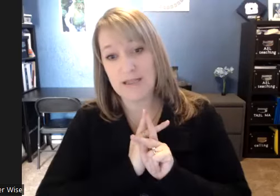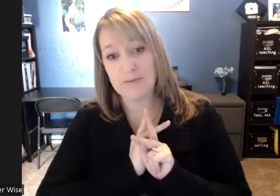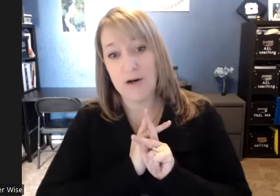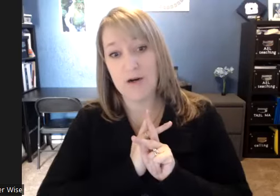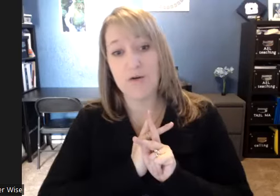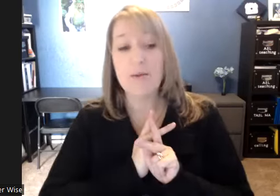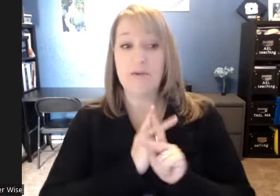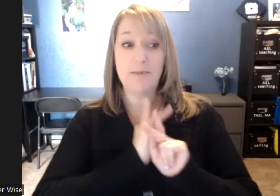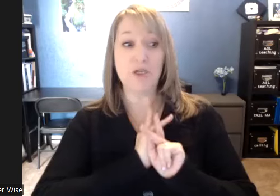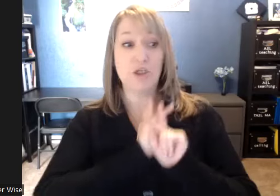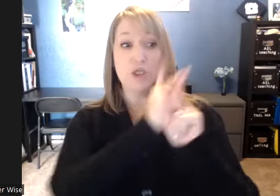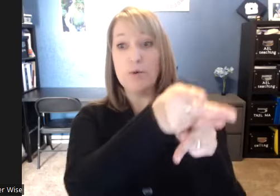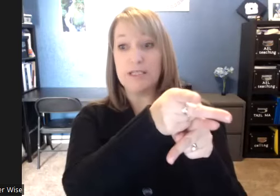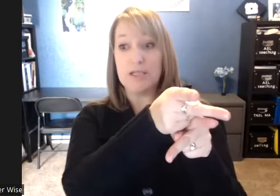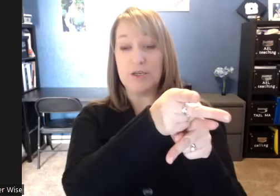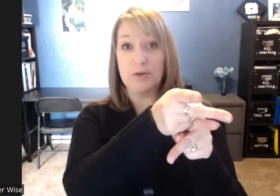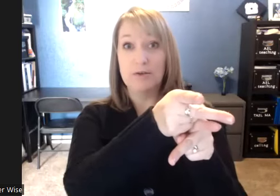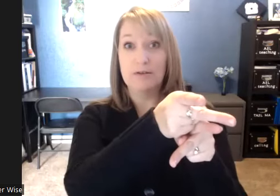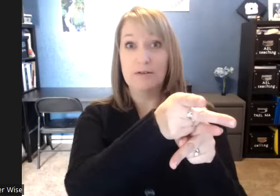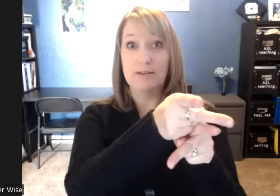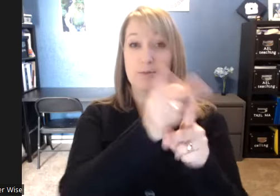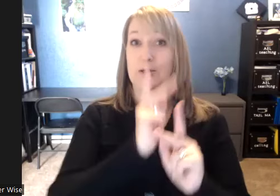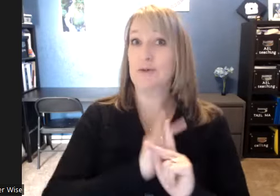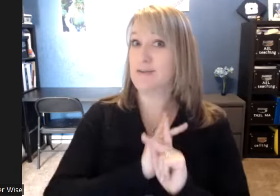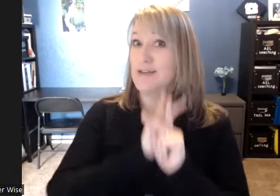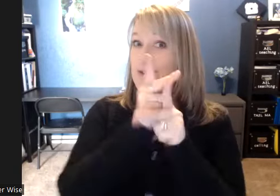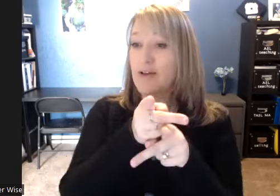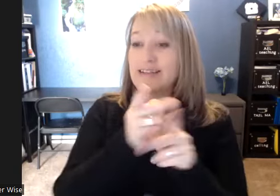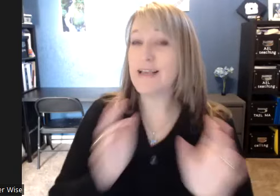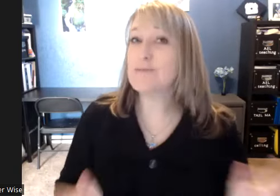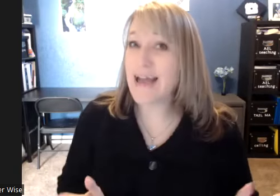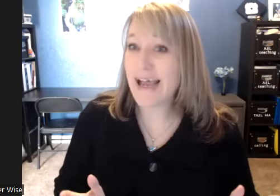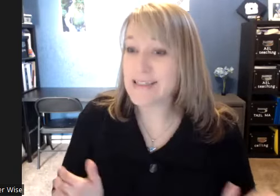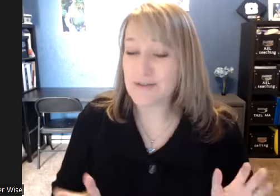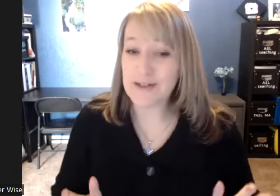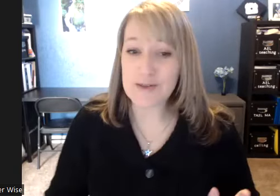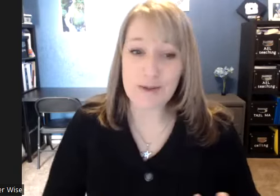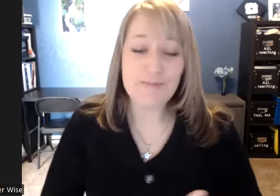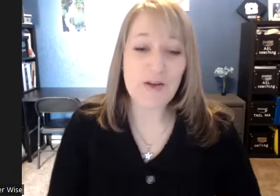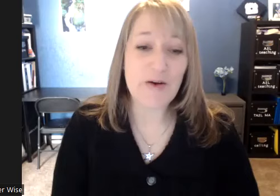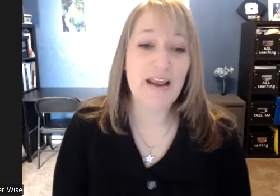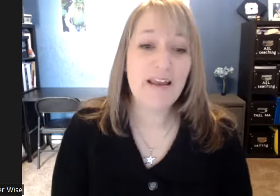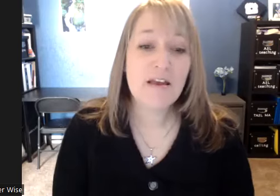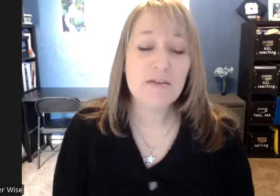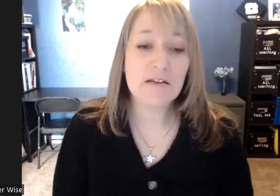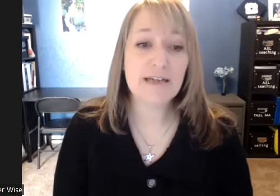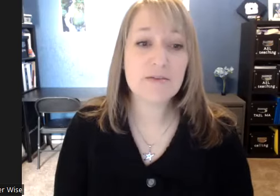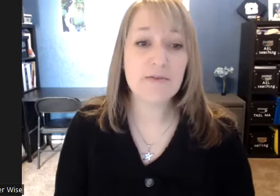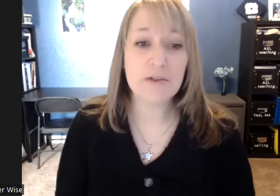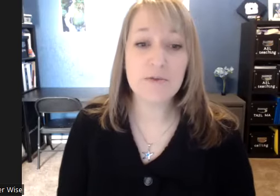That's borrow. But if I'm going to loan it to you, it will go this way. So same sign, different English word. All right. The last one of the